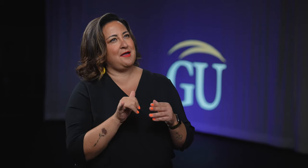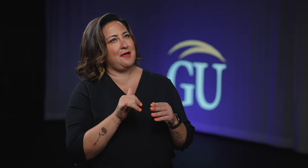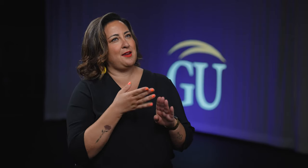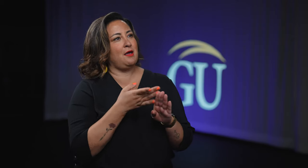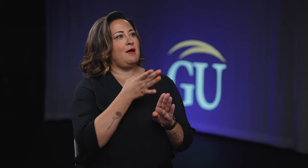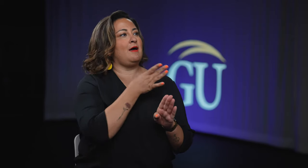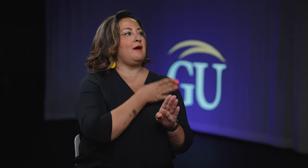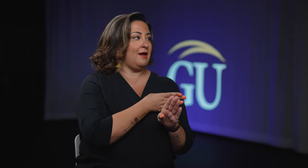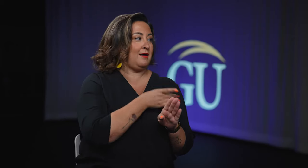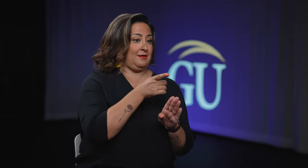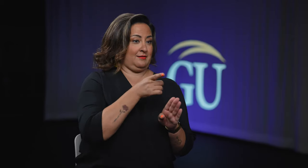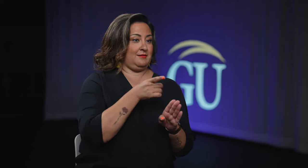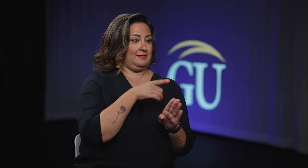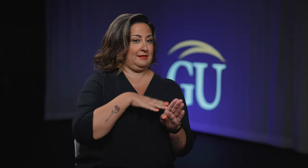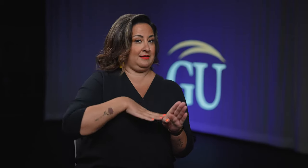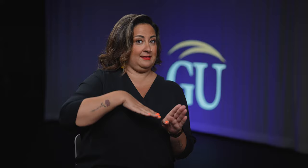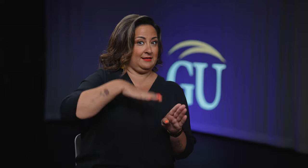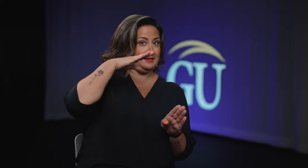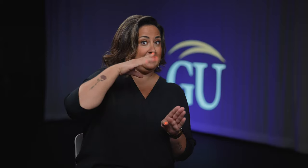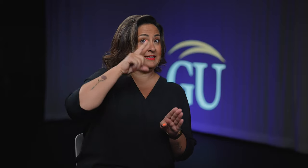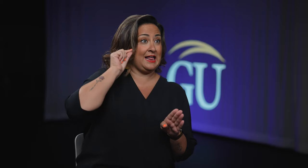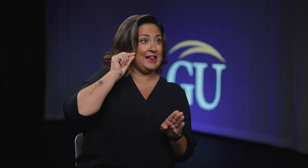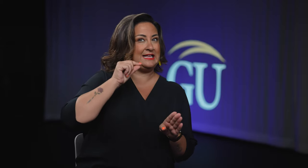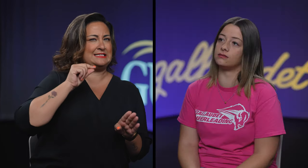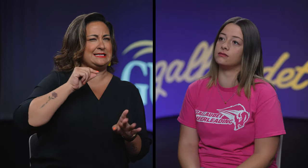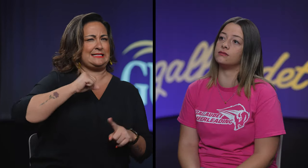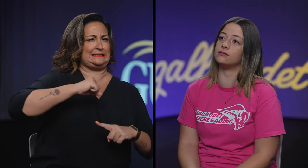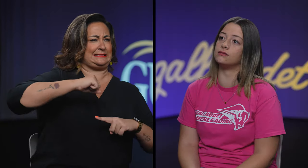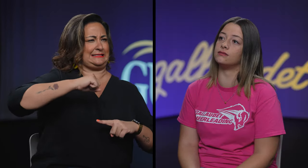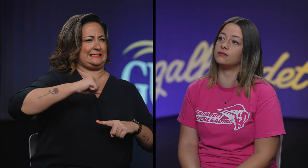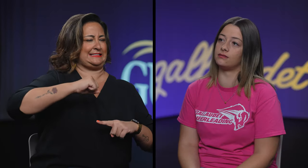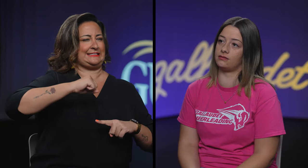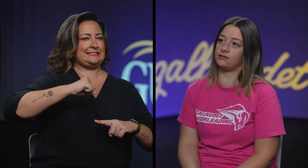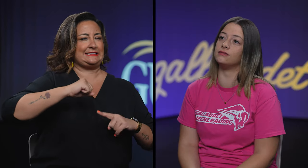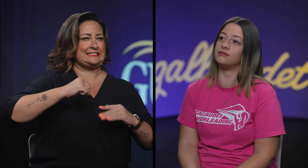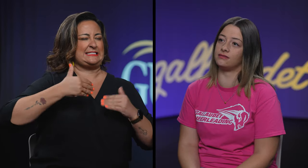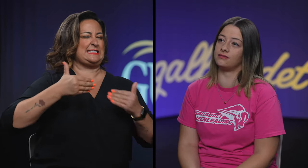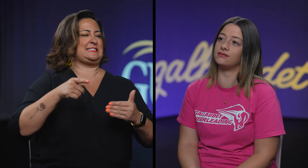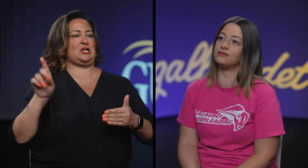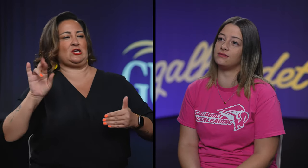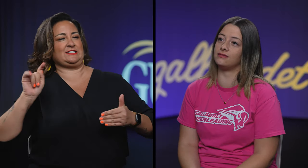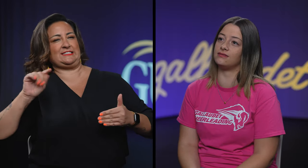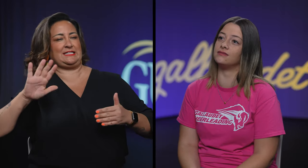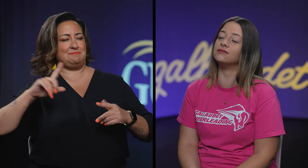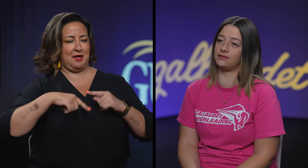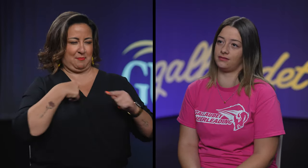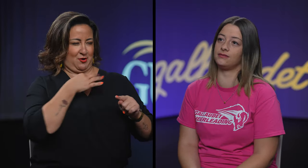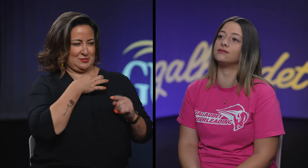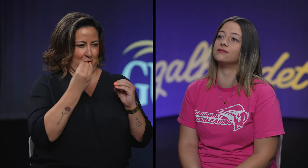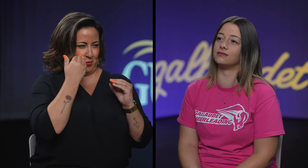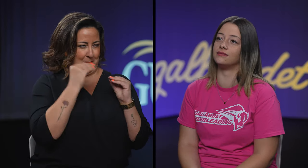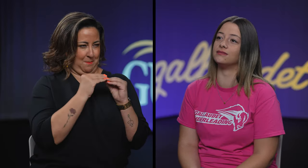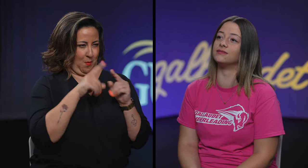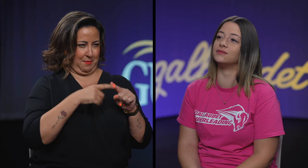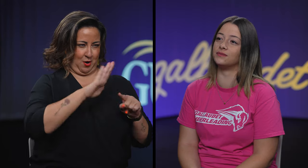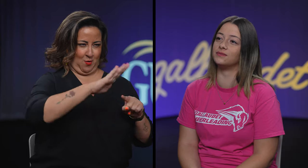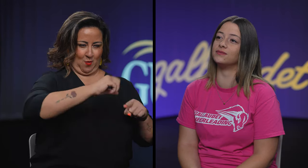that previously you grew up hesitant to go to Gallaudet and preferred RIT. I'm curious about what your resistance